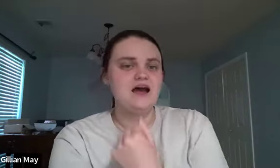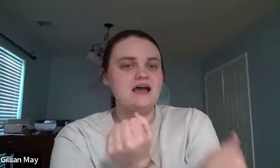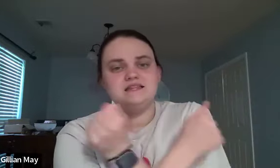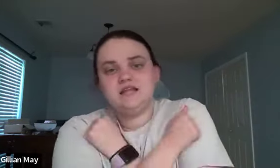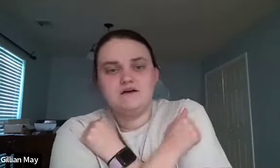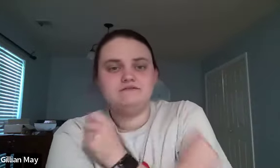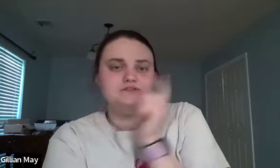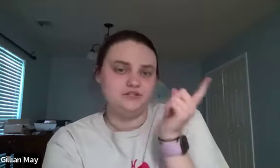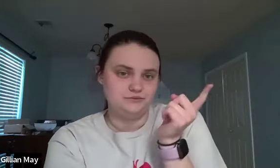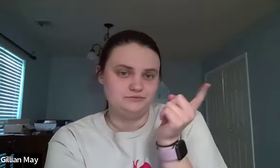I love you.